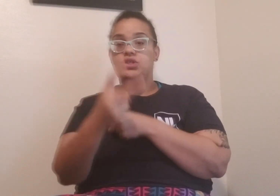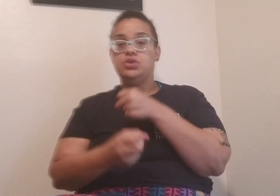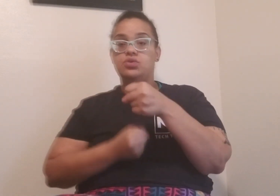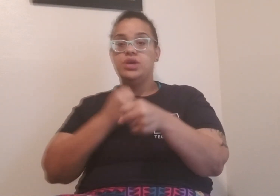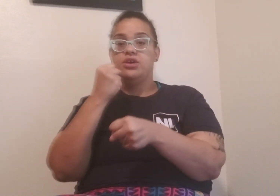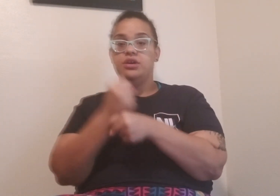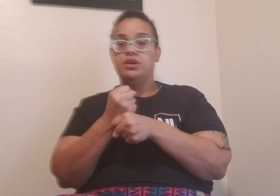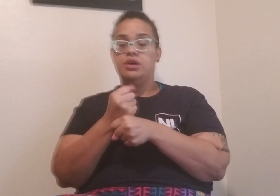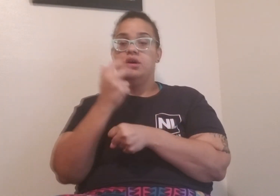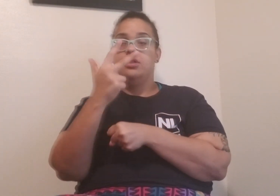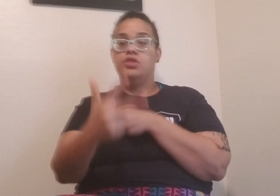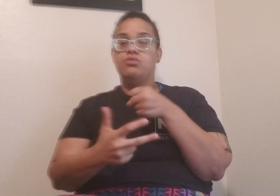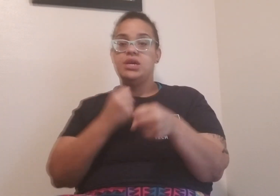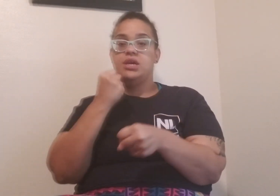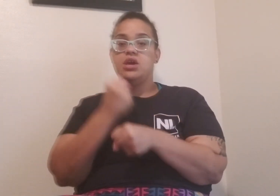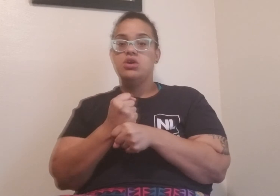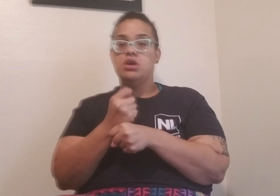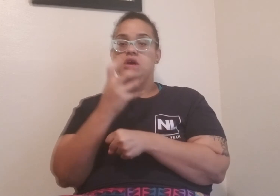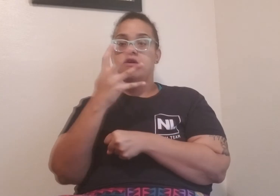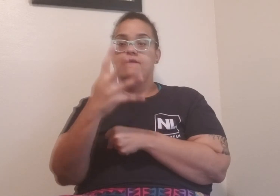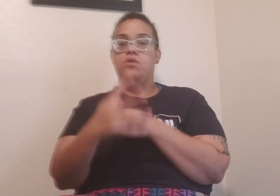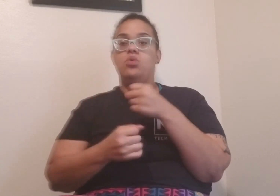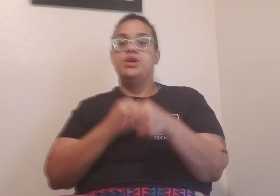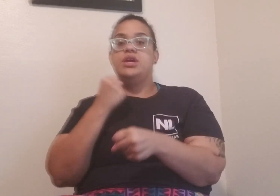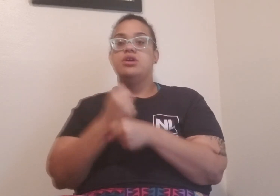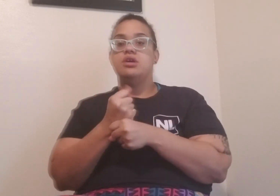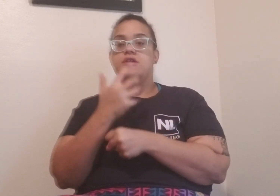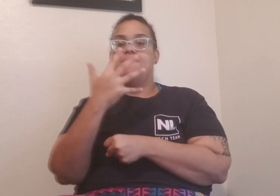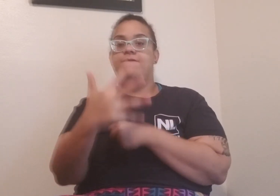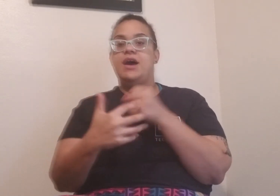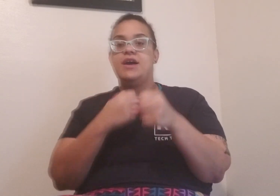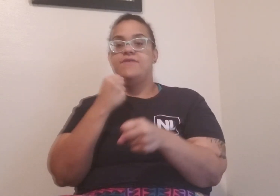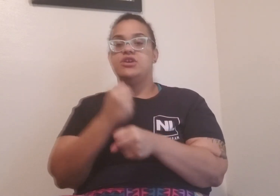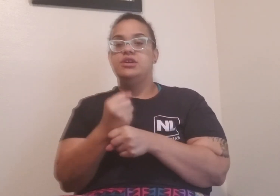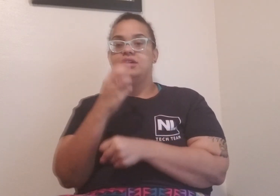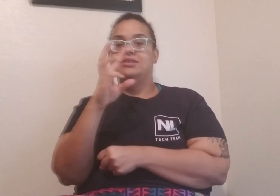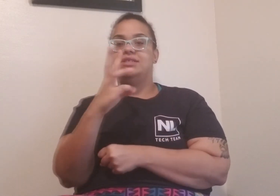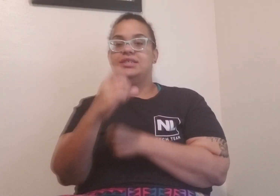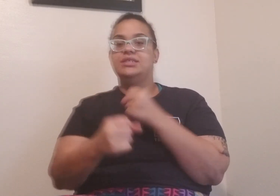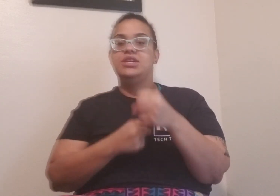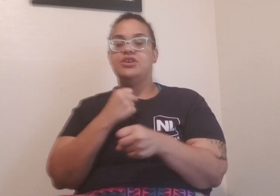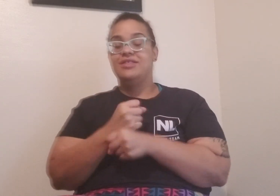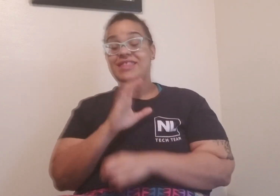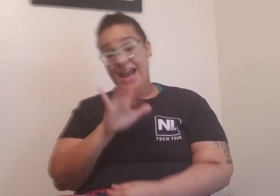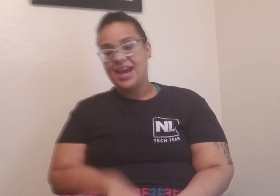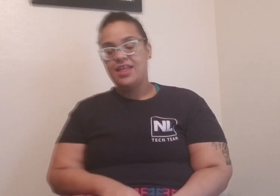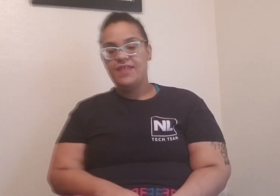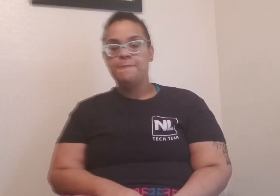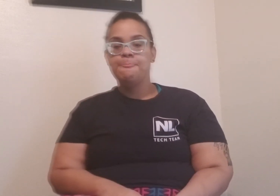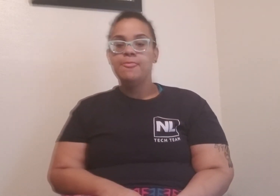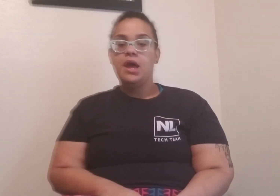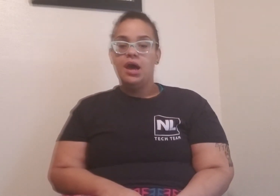2 year, 3 year, 4 year, 5 year, 6 year, that kind of thing.